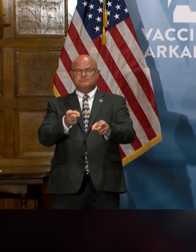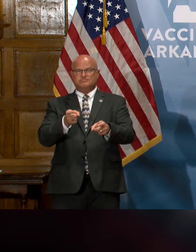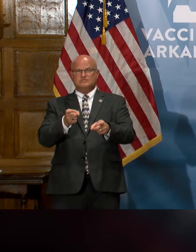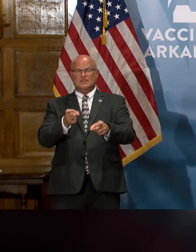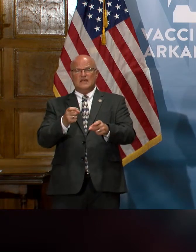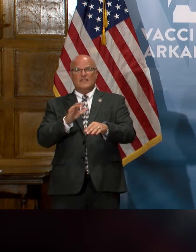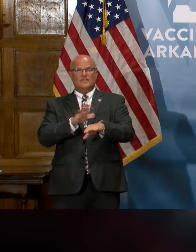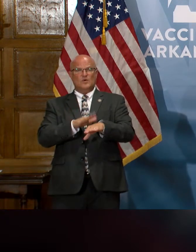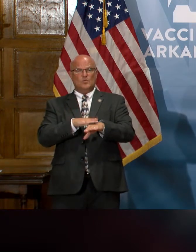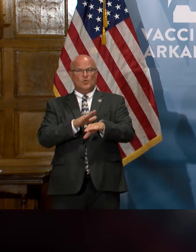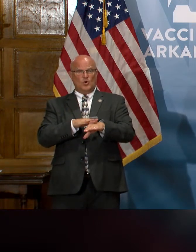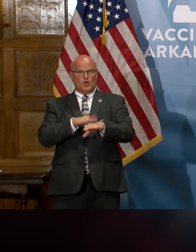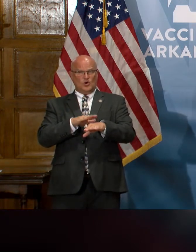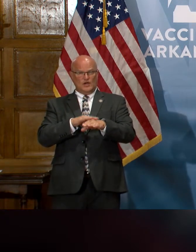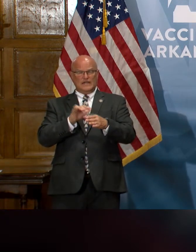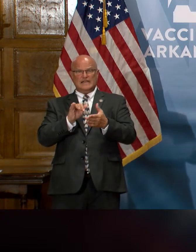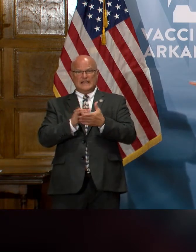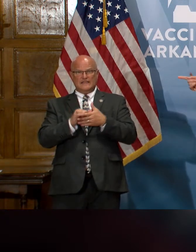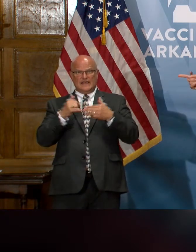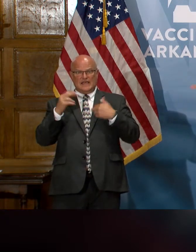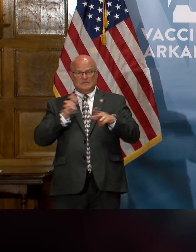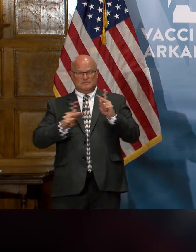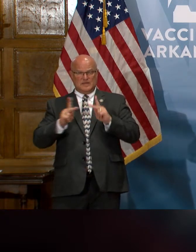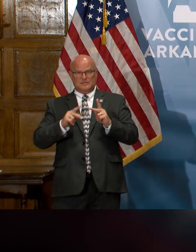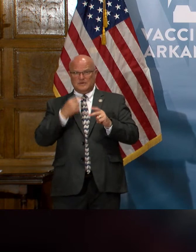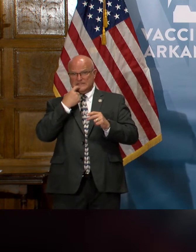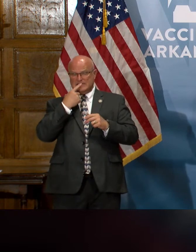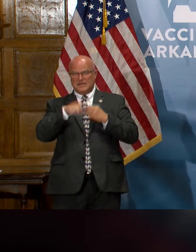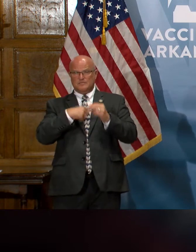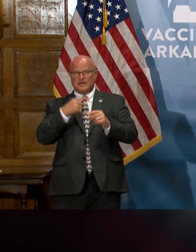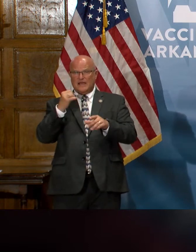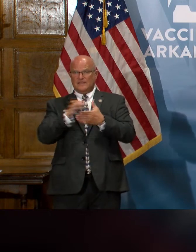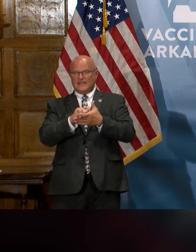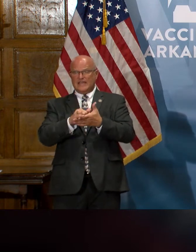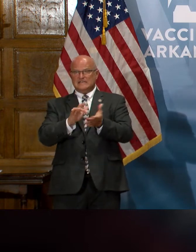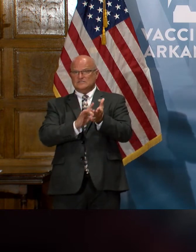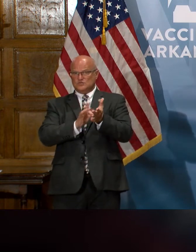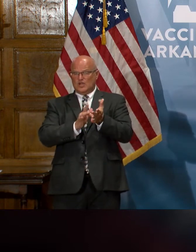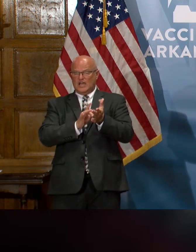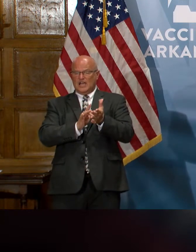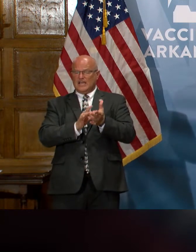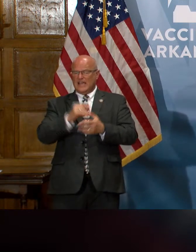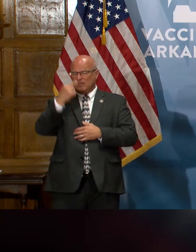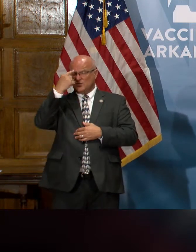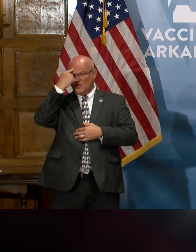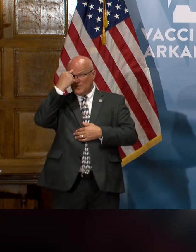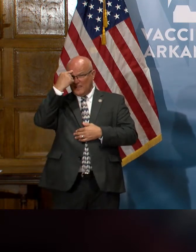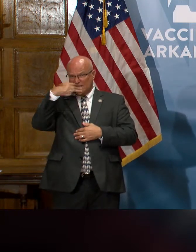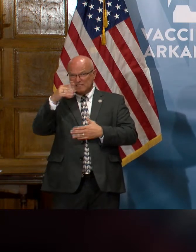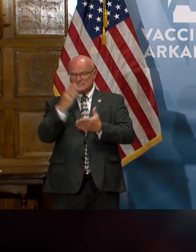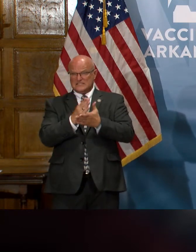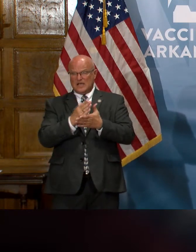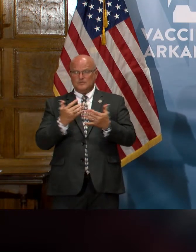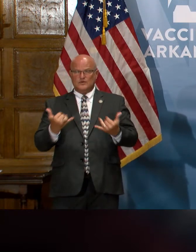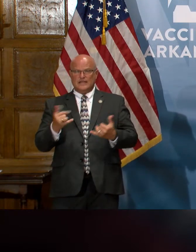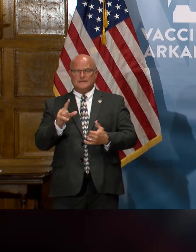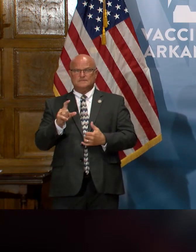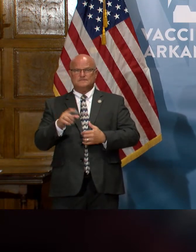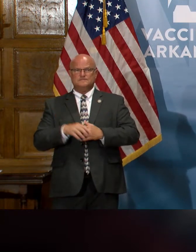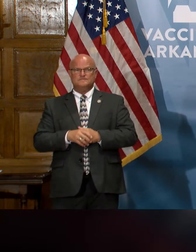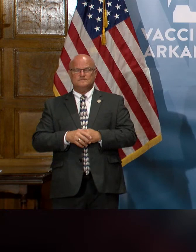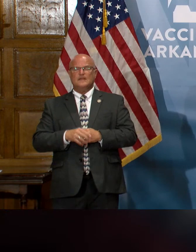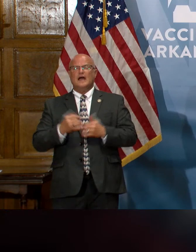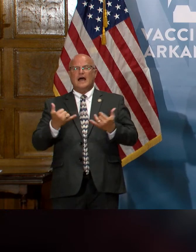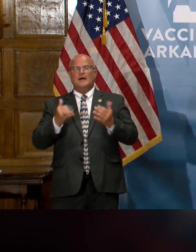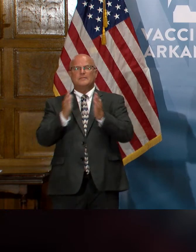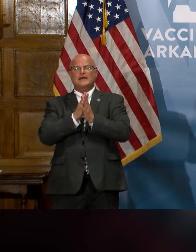given the warnings that health officials have issued about the drug? And do you think they should stop that practice?